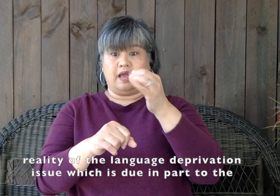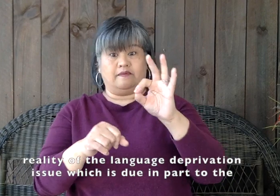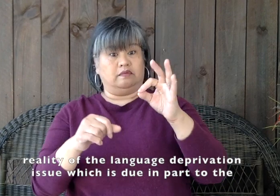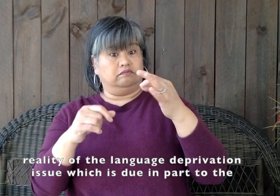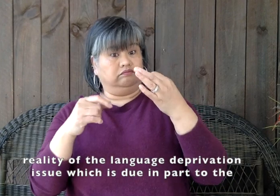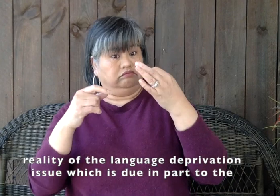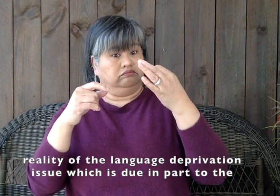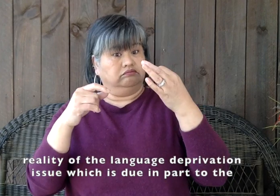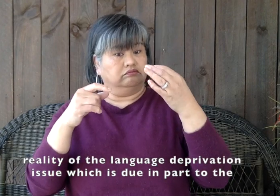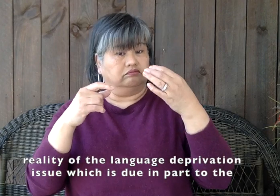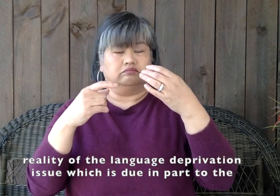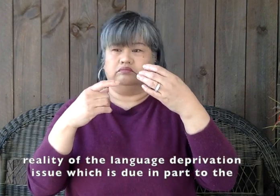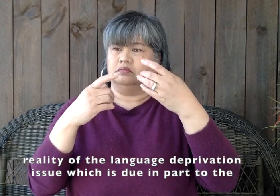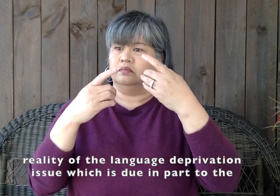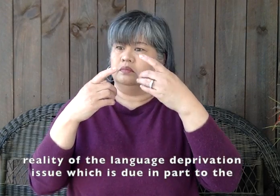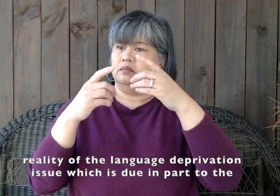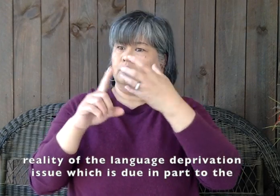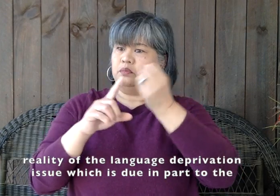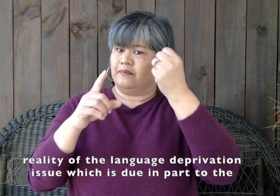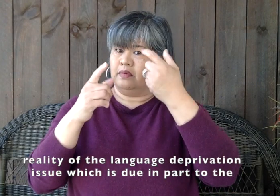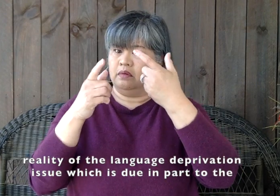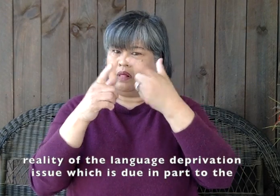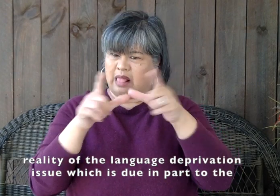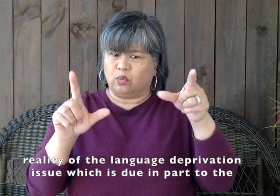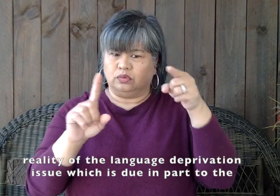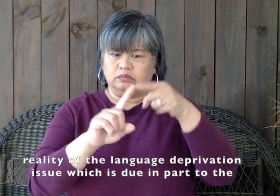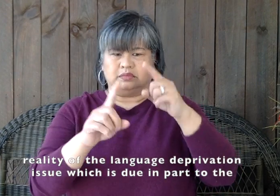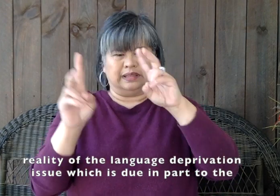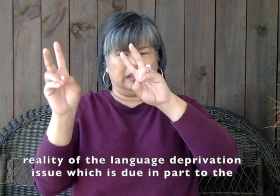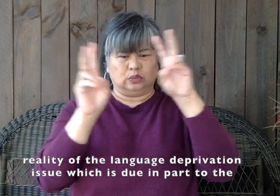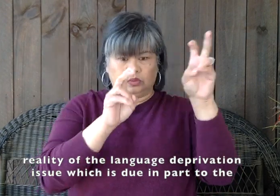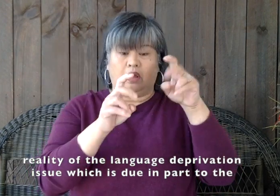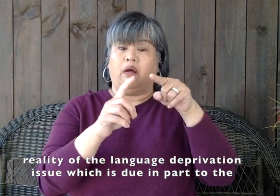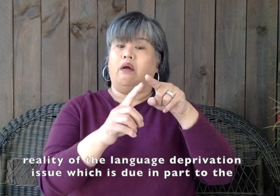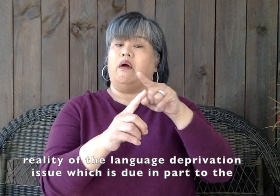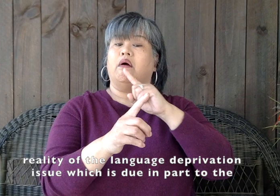the reality of language deprivation issues, which are due in part